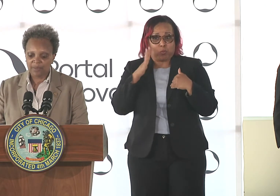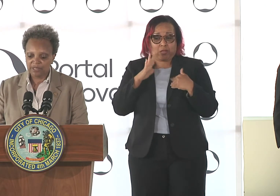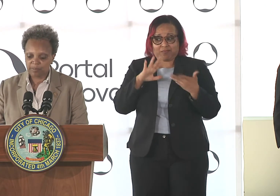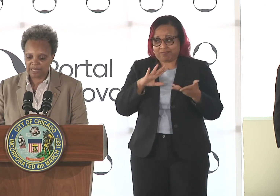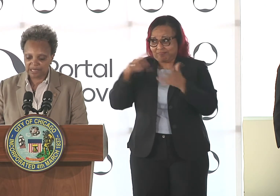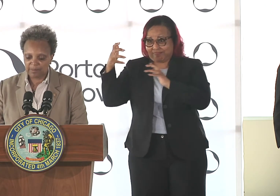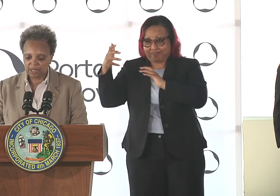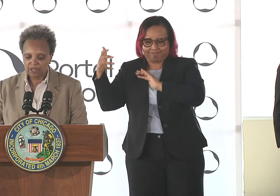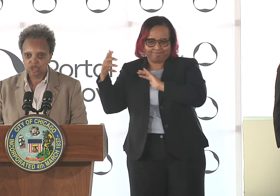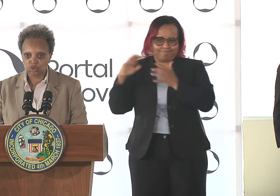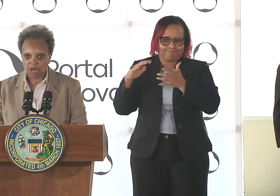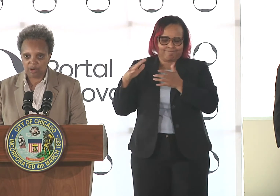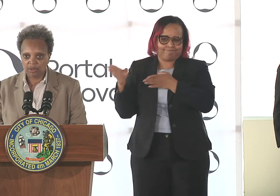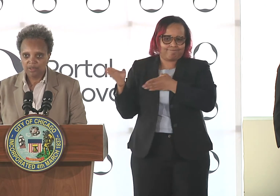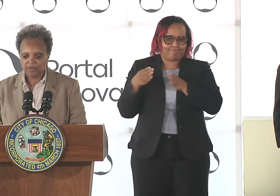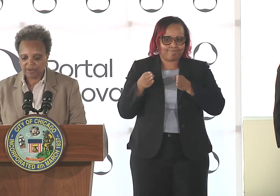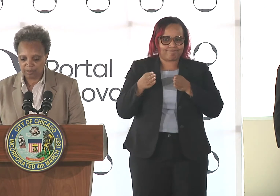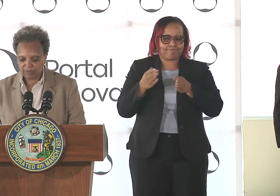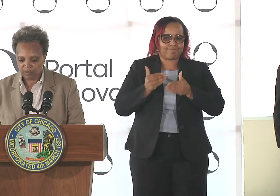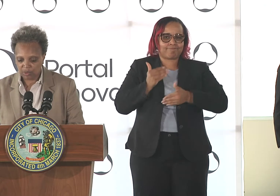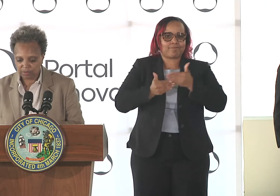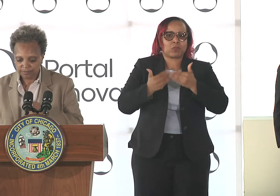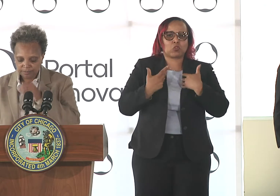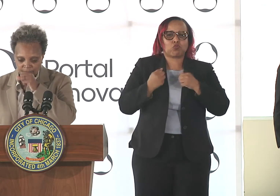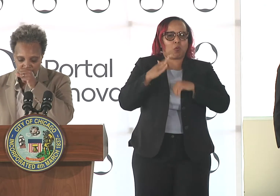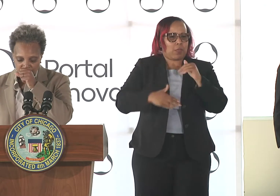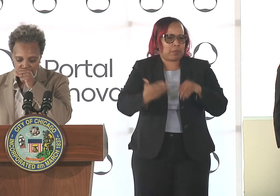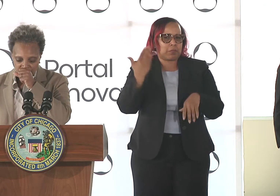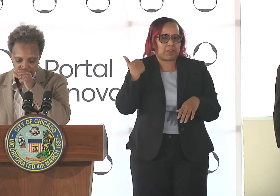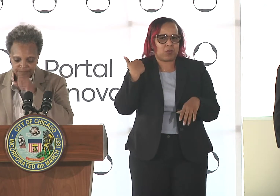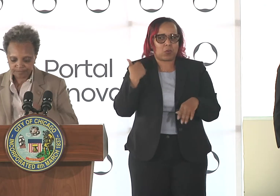back from this pandemic stronger than ever before.